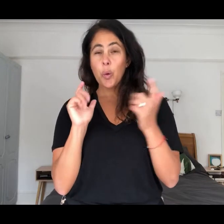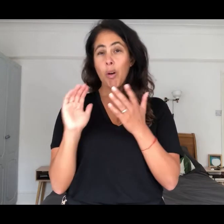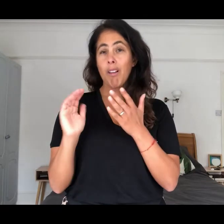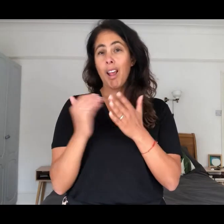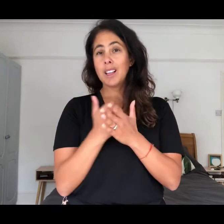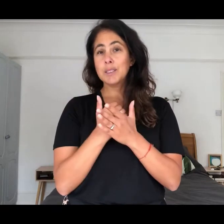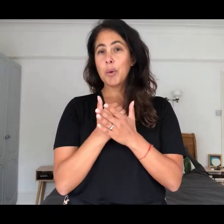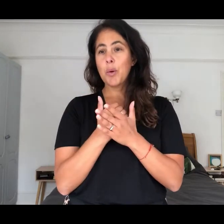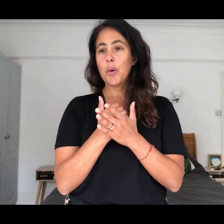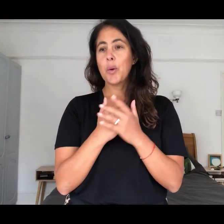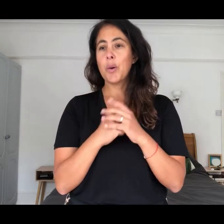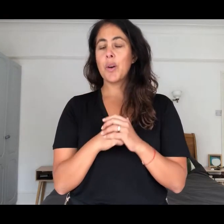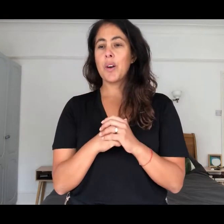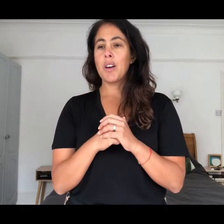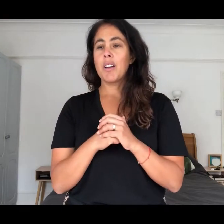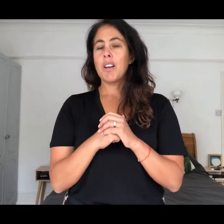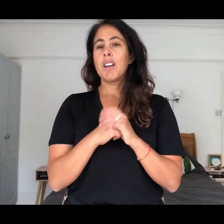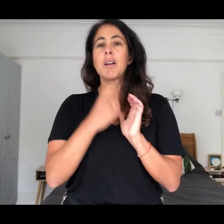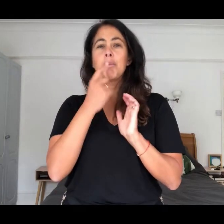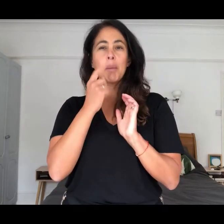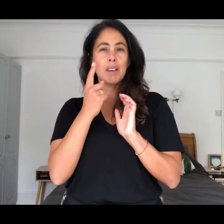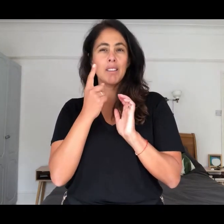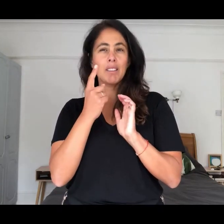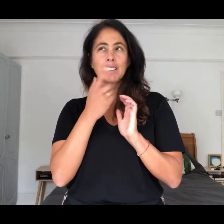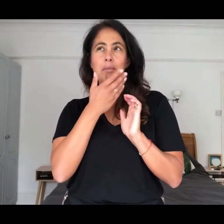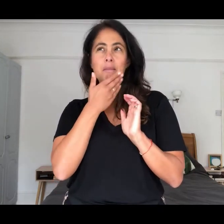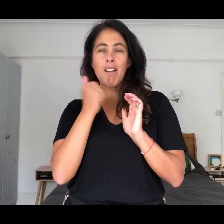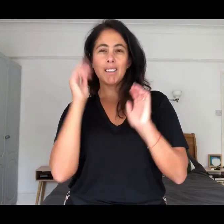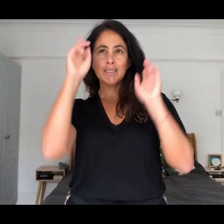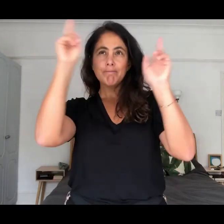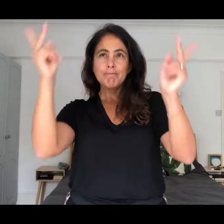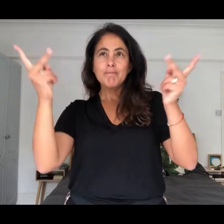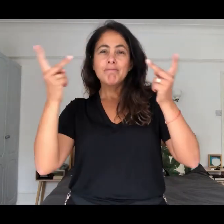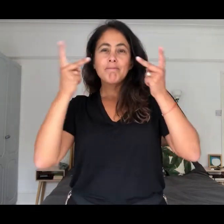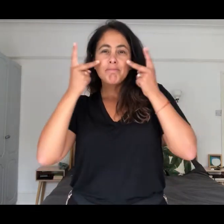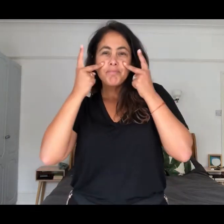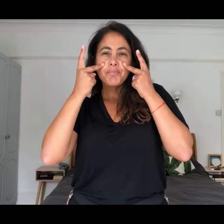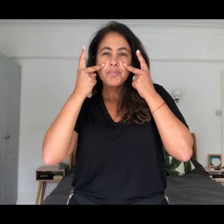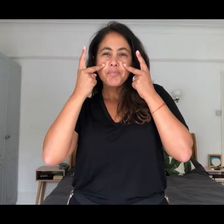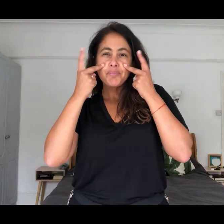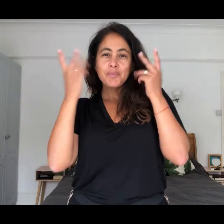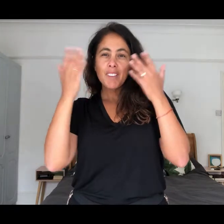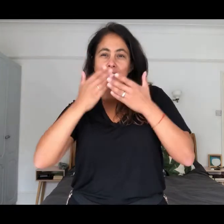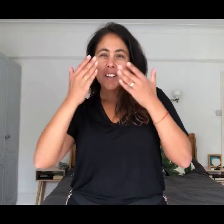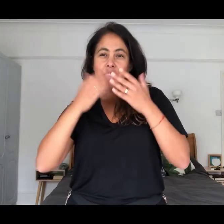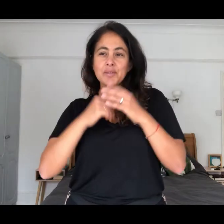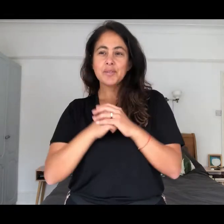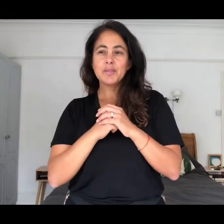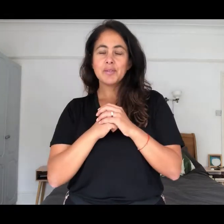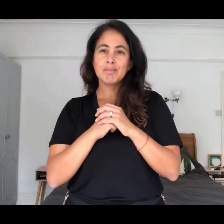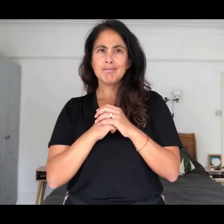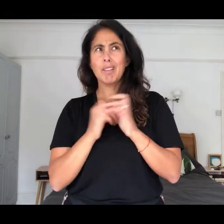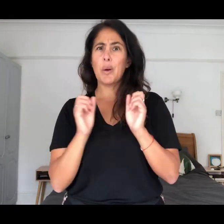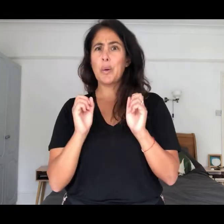Topped off with some tinted designer eyewear fashion. Oh, okay.